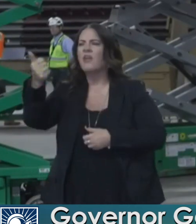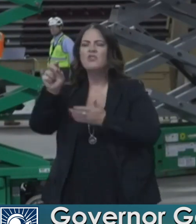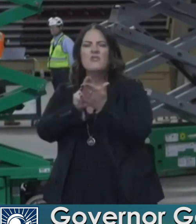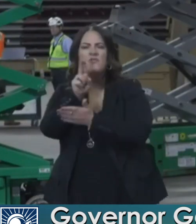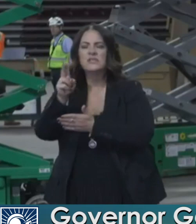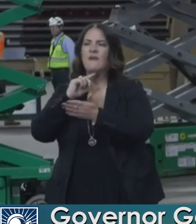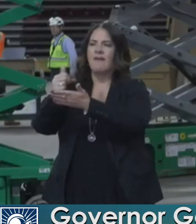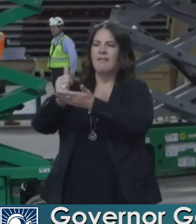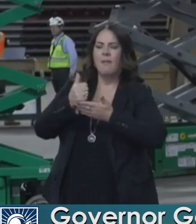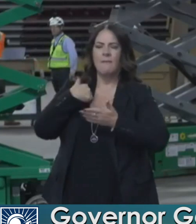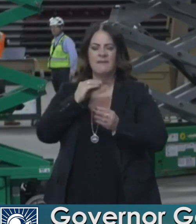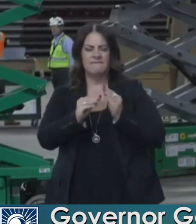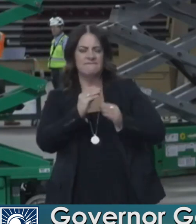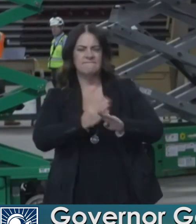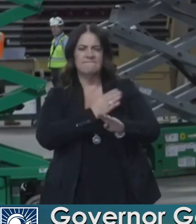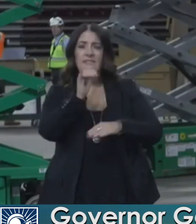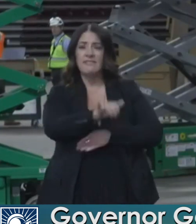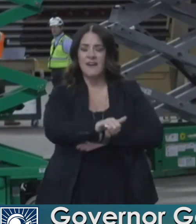update.